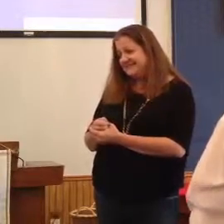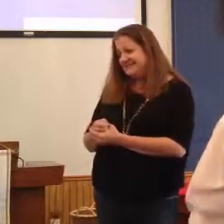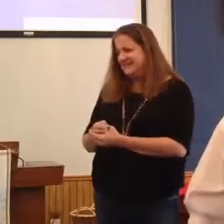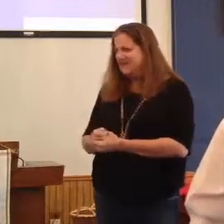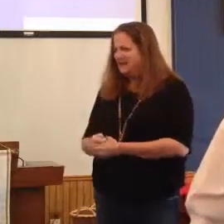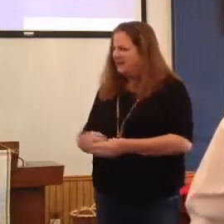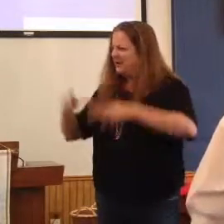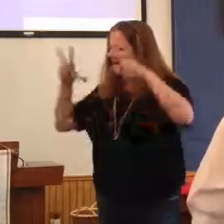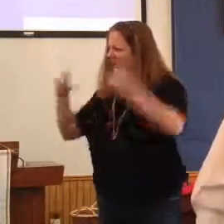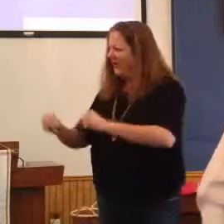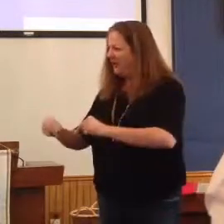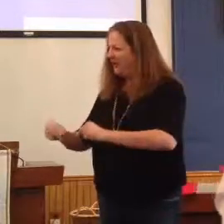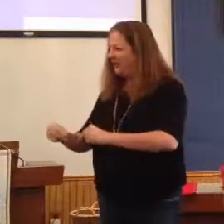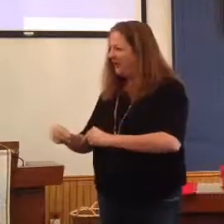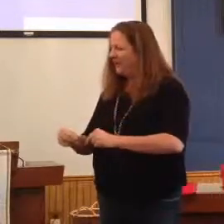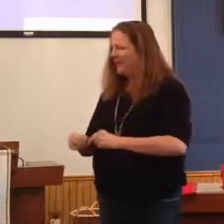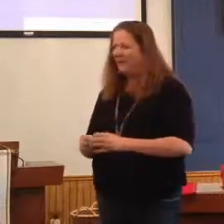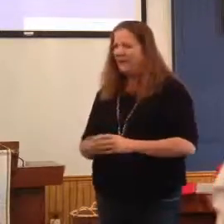No!